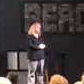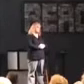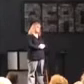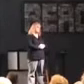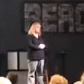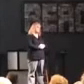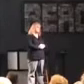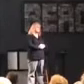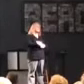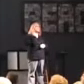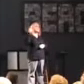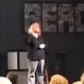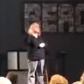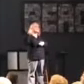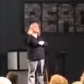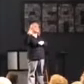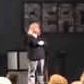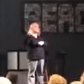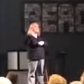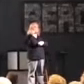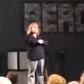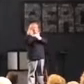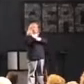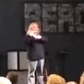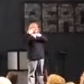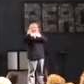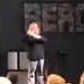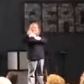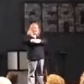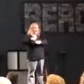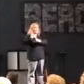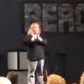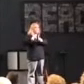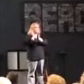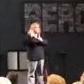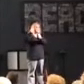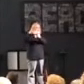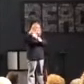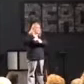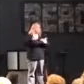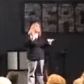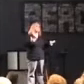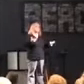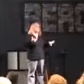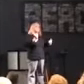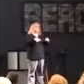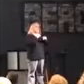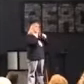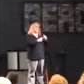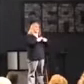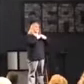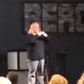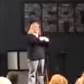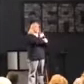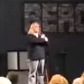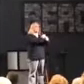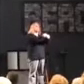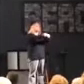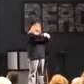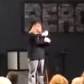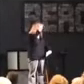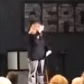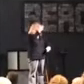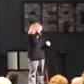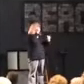He named a couple people. I don't think I want to name anyone because there's so many people who came by